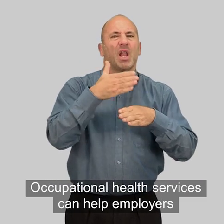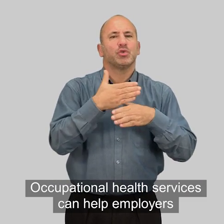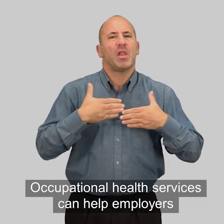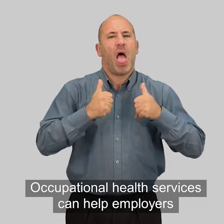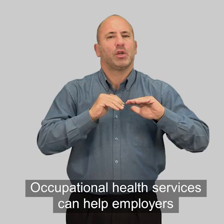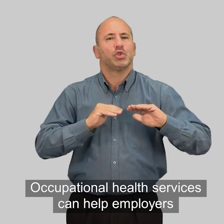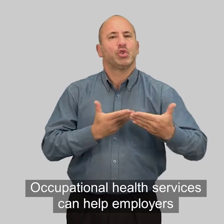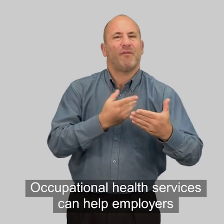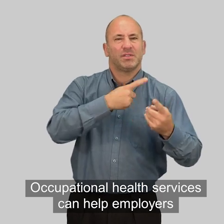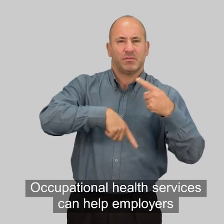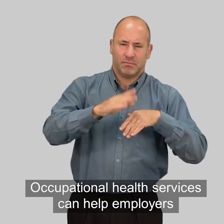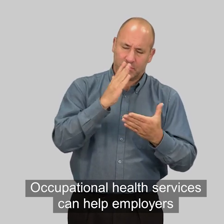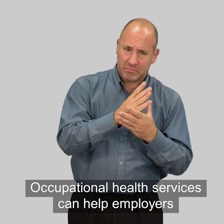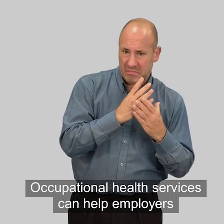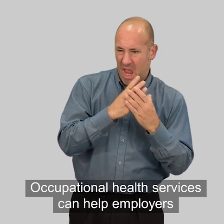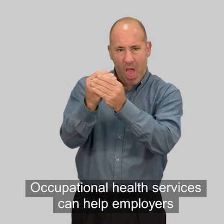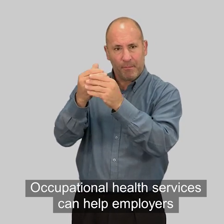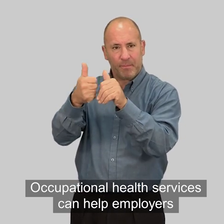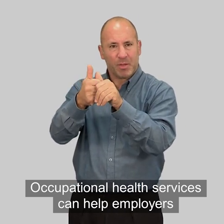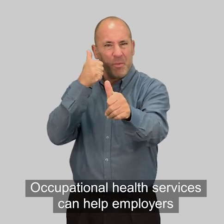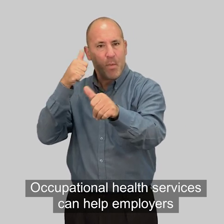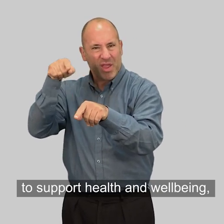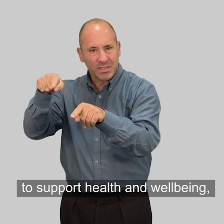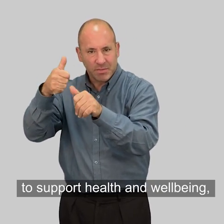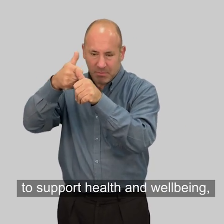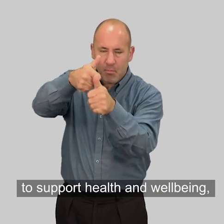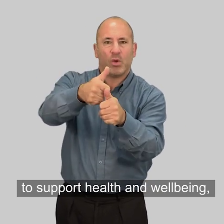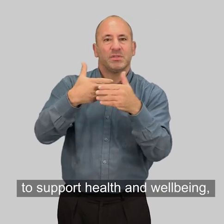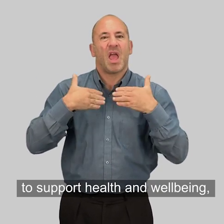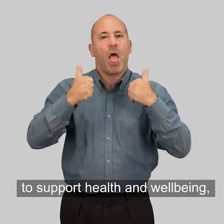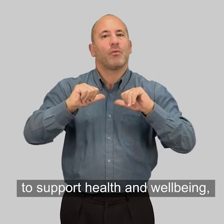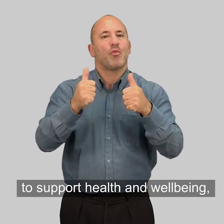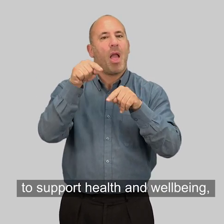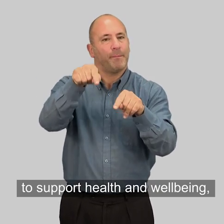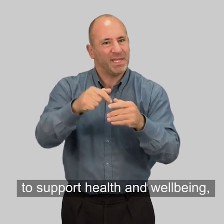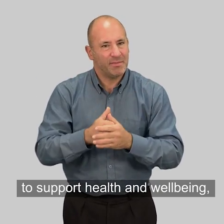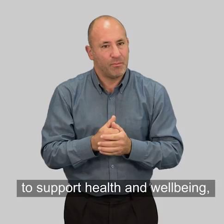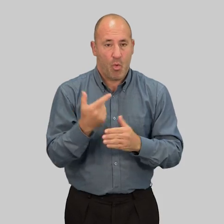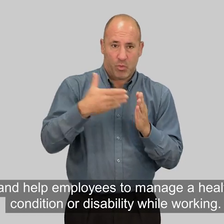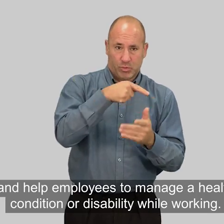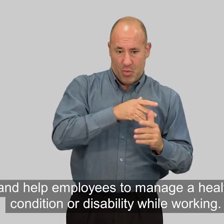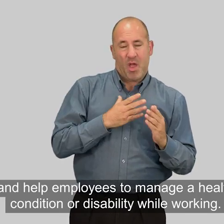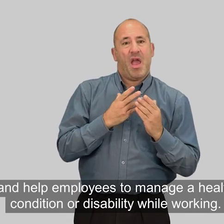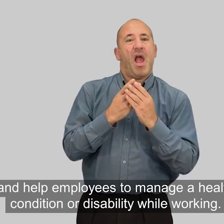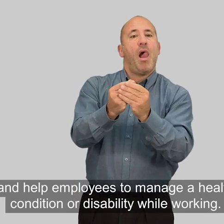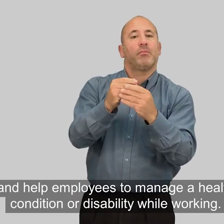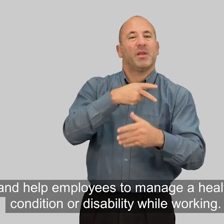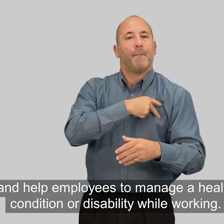Occupational health services can help employers to support health and well-being, and help employees to manage a health condition